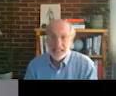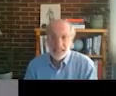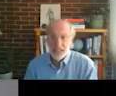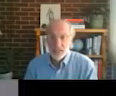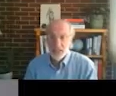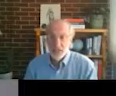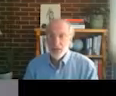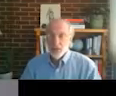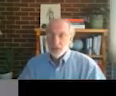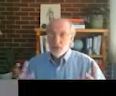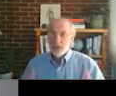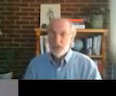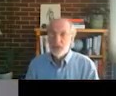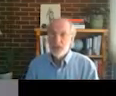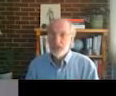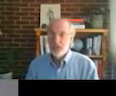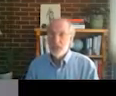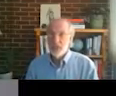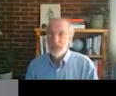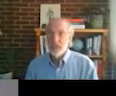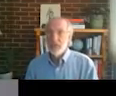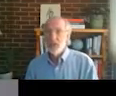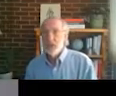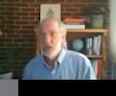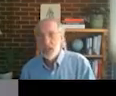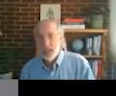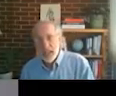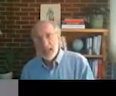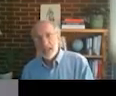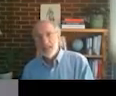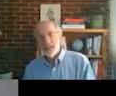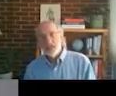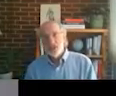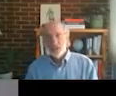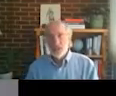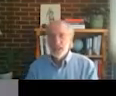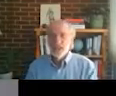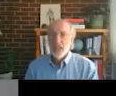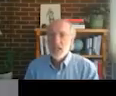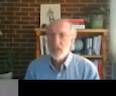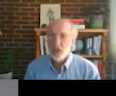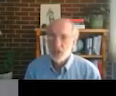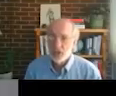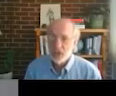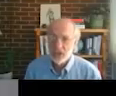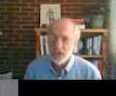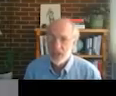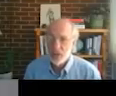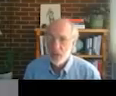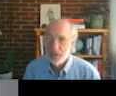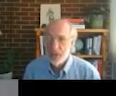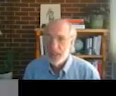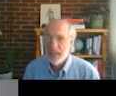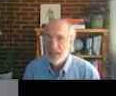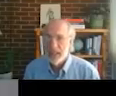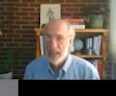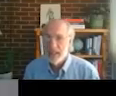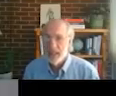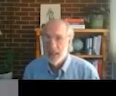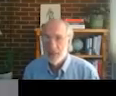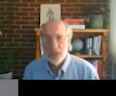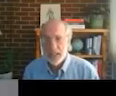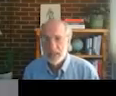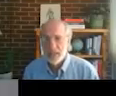any skill, the quicker the skill is going to be learned, and additionally, the longer the skill will be